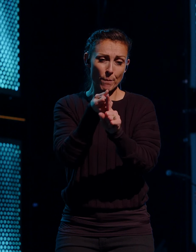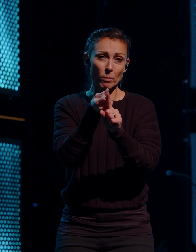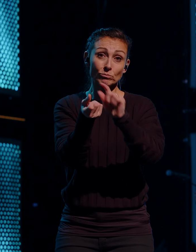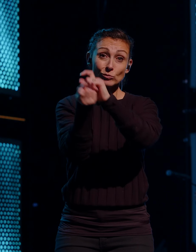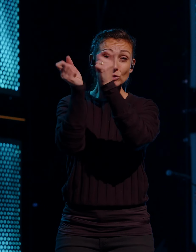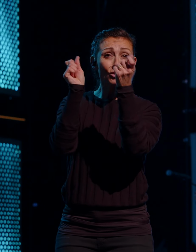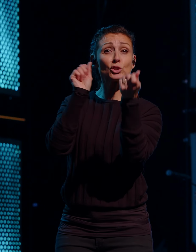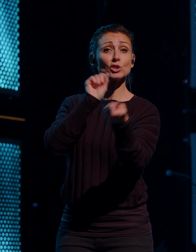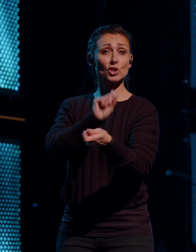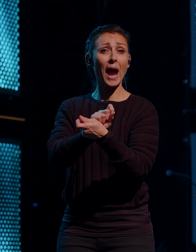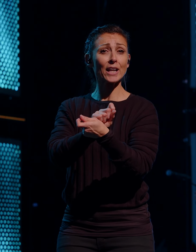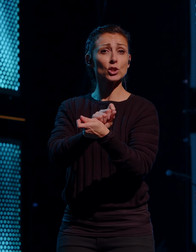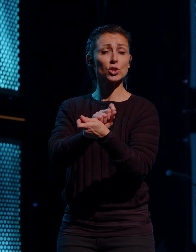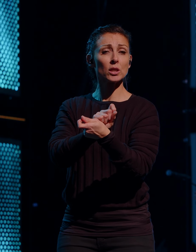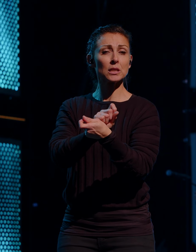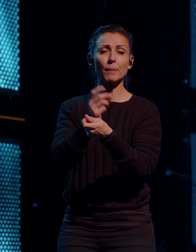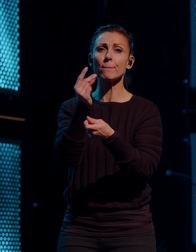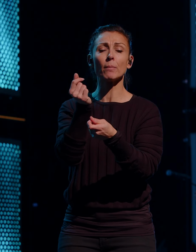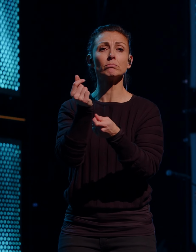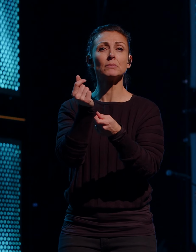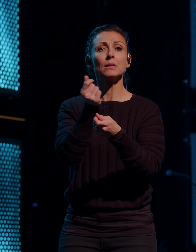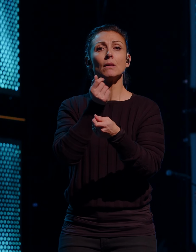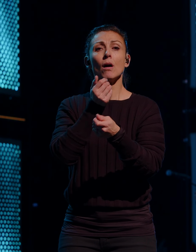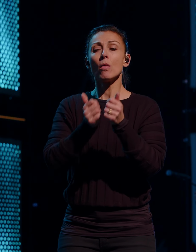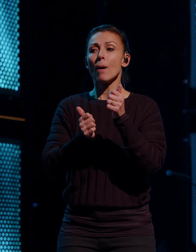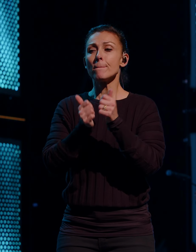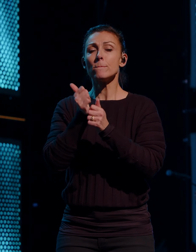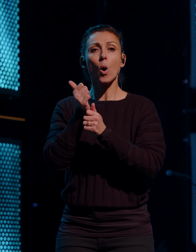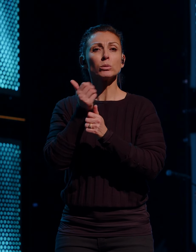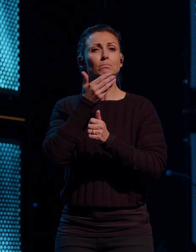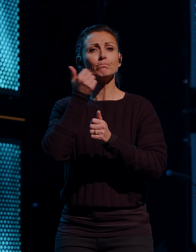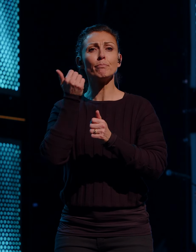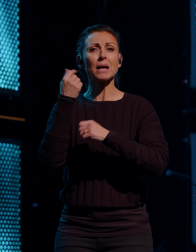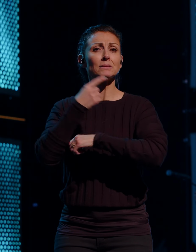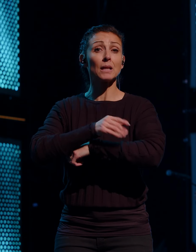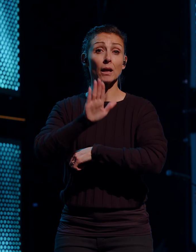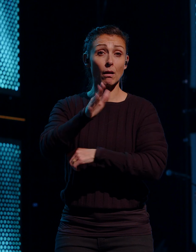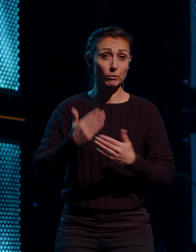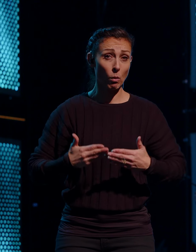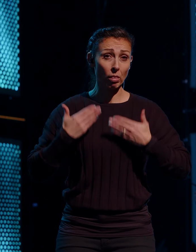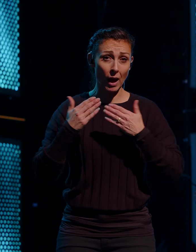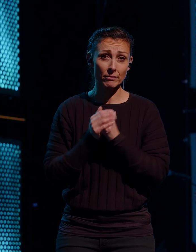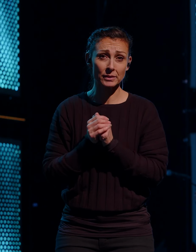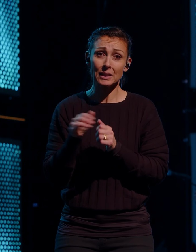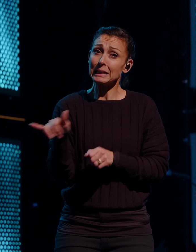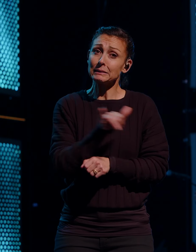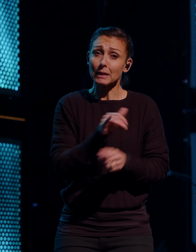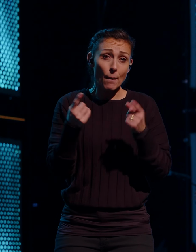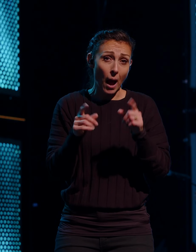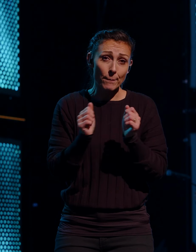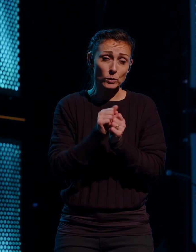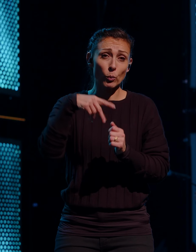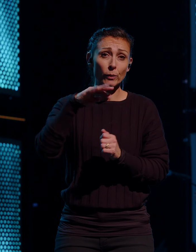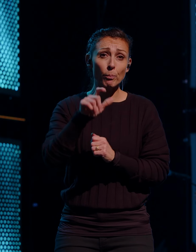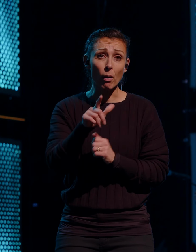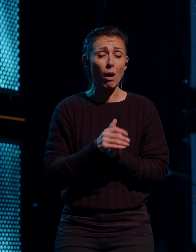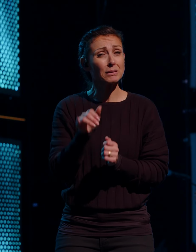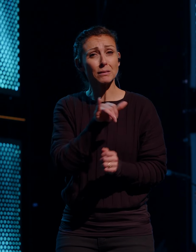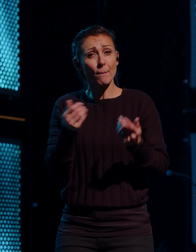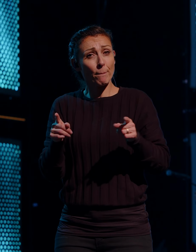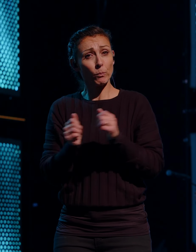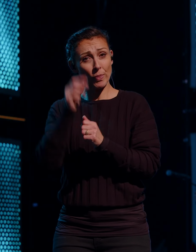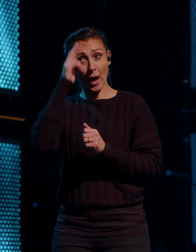family. Because if he does something to himself, his family is not saved. But, man, someone stopped him from